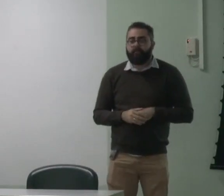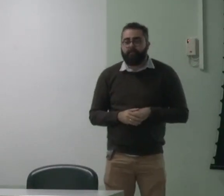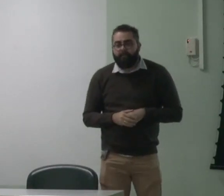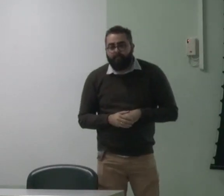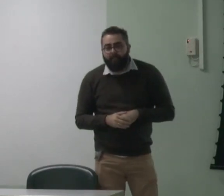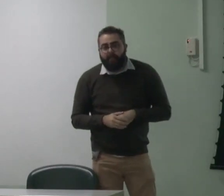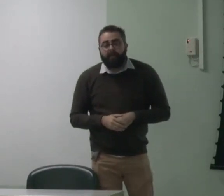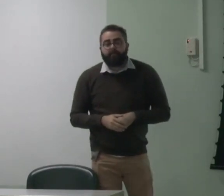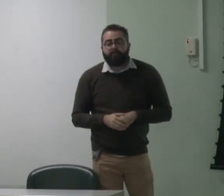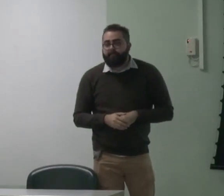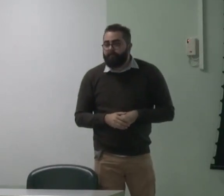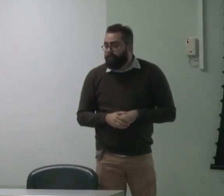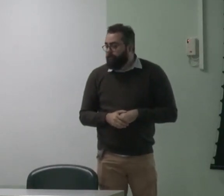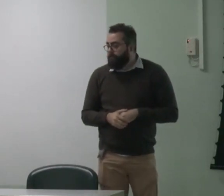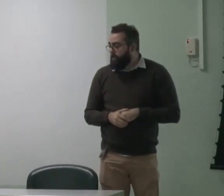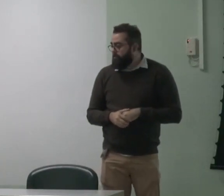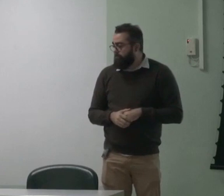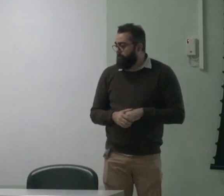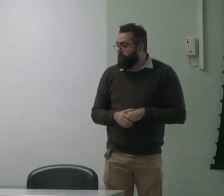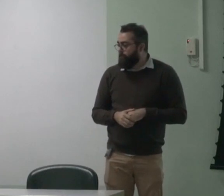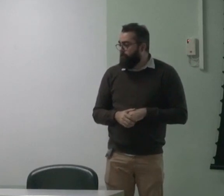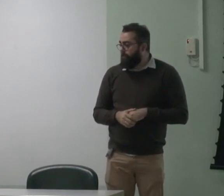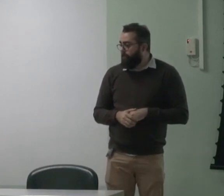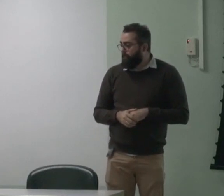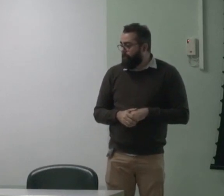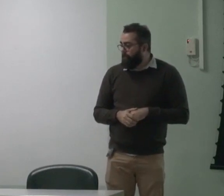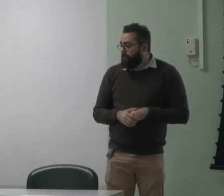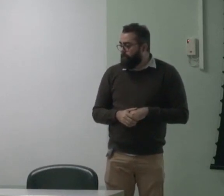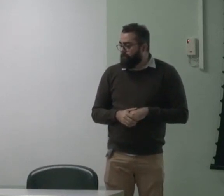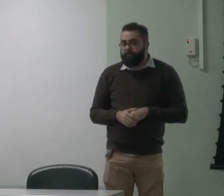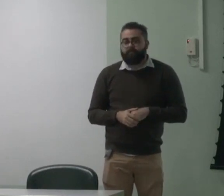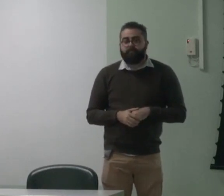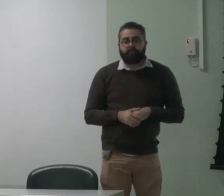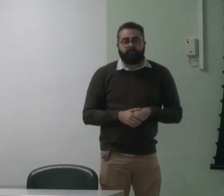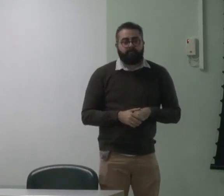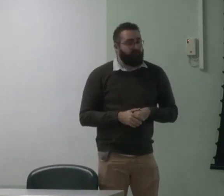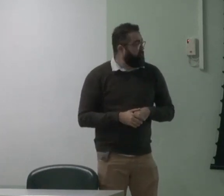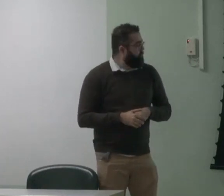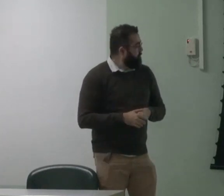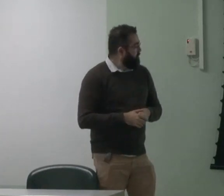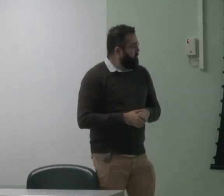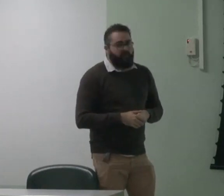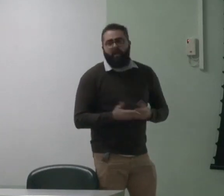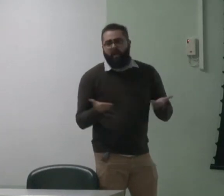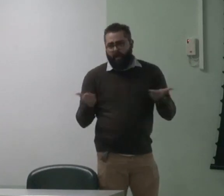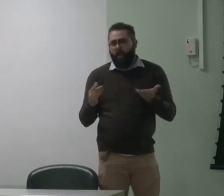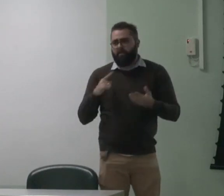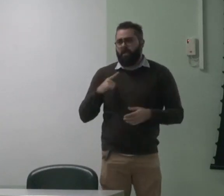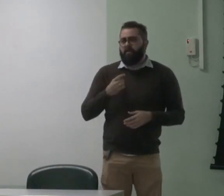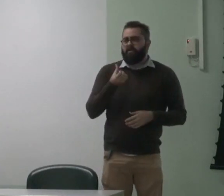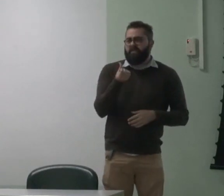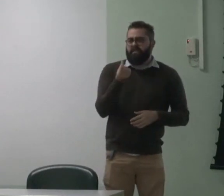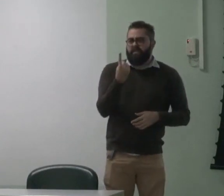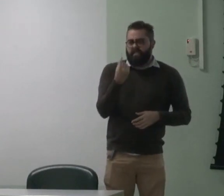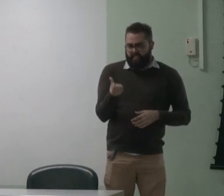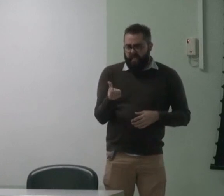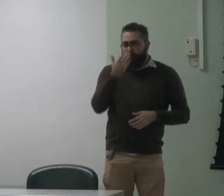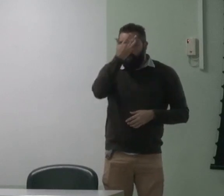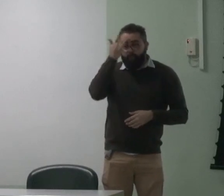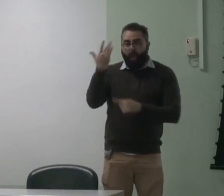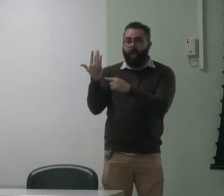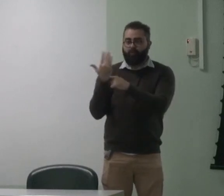sets, and there is right now over 600 contributors. So that's the community I was talking